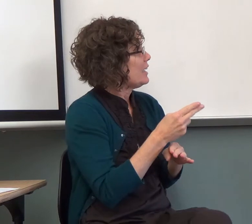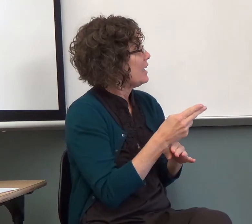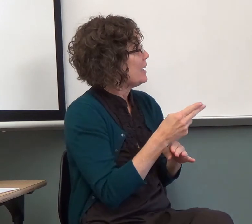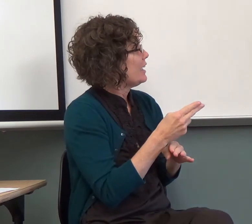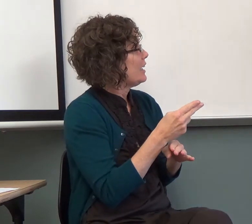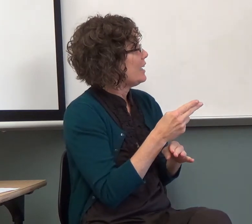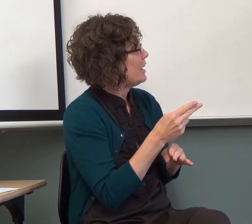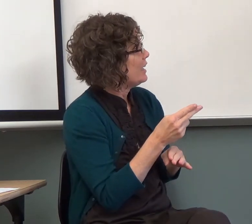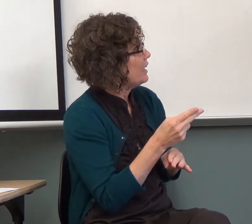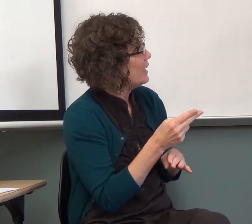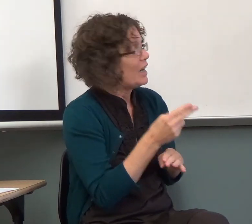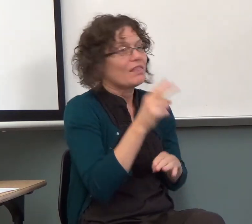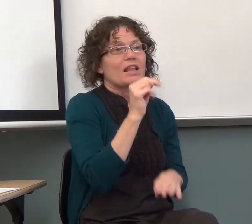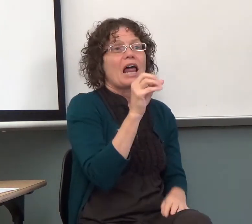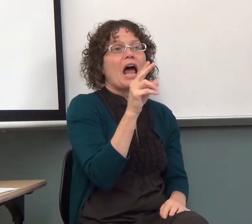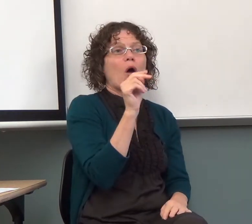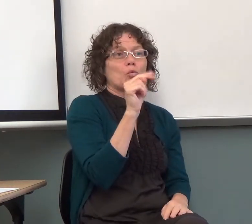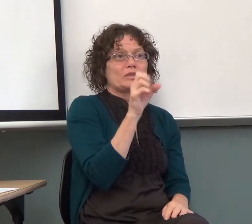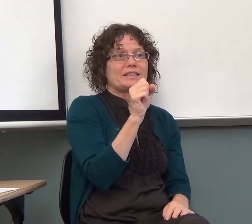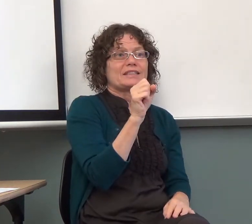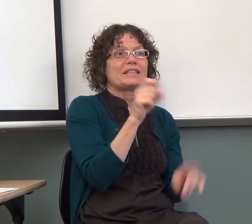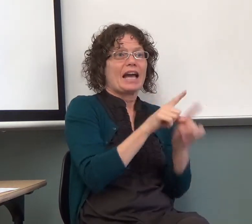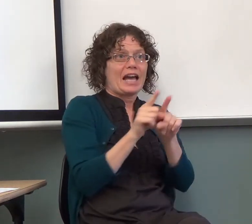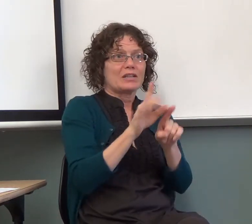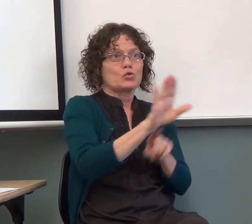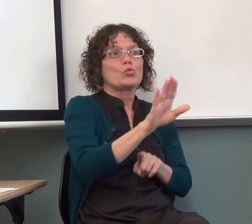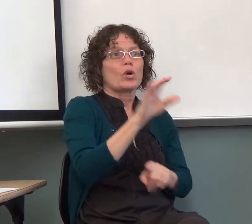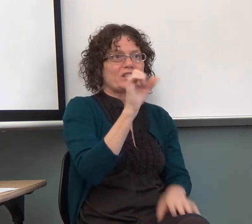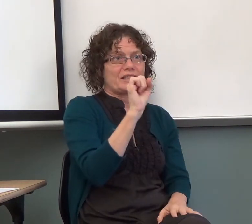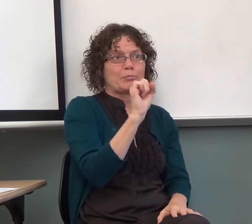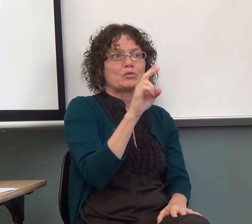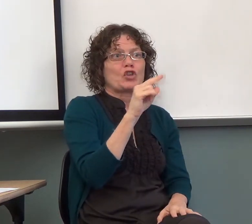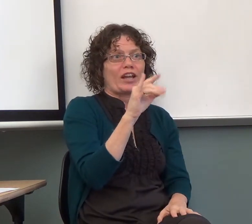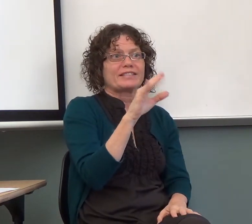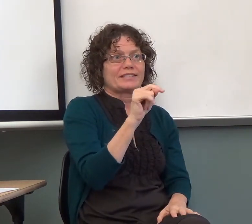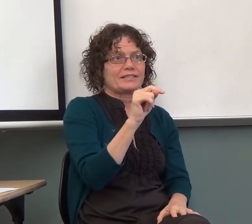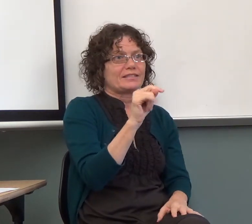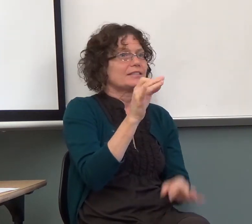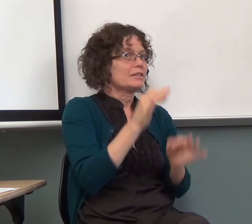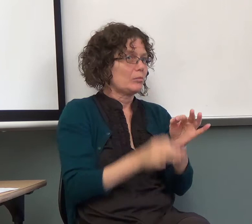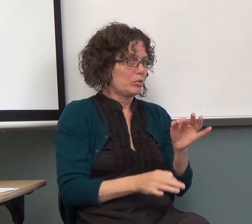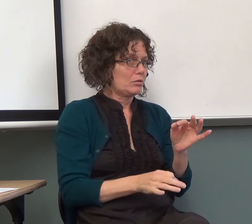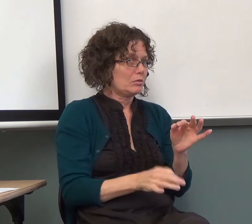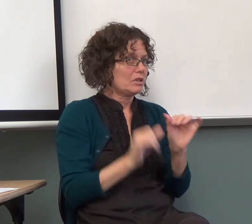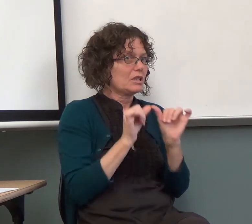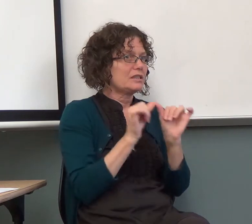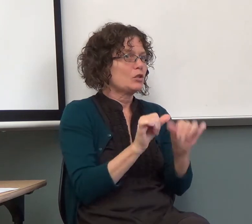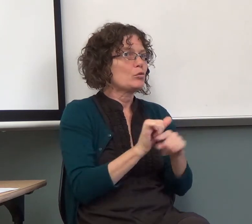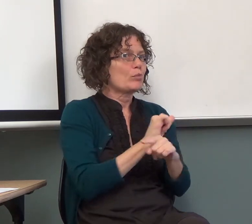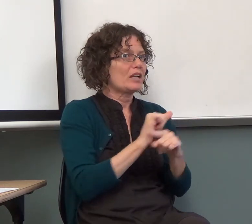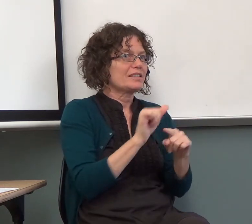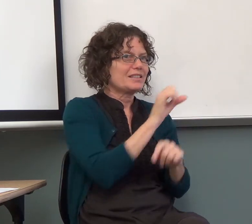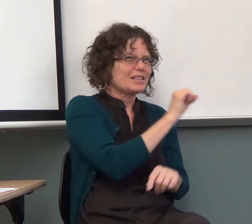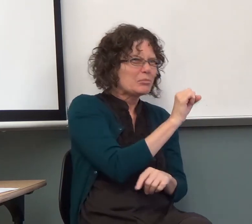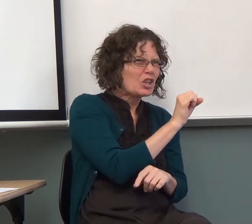Whatever your nouns are that your partner gives you. Okay? Very simple assignment, just continuing to practice subjects and nouns,